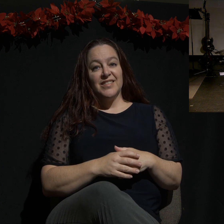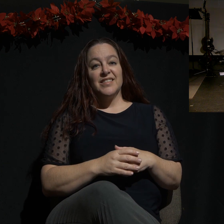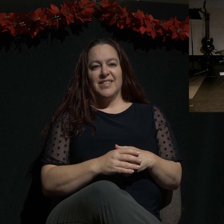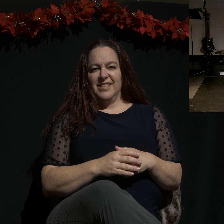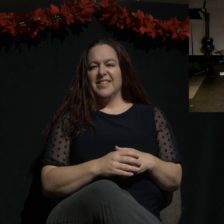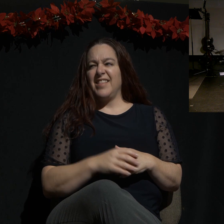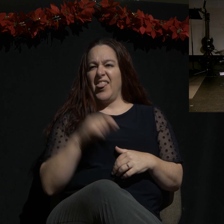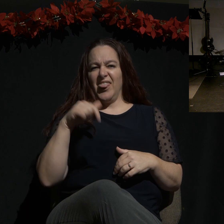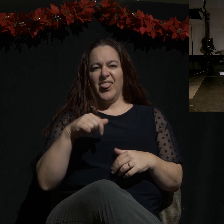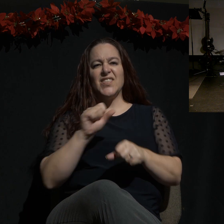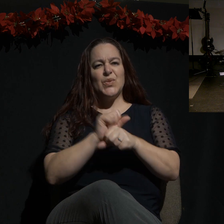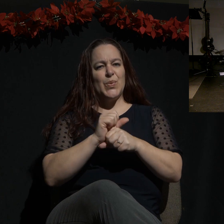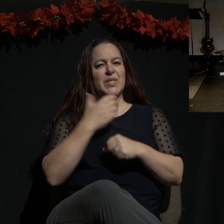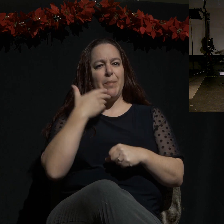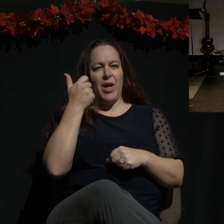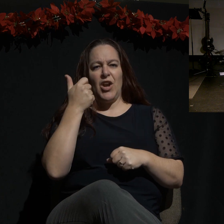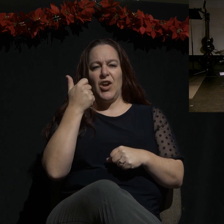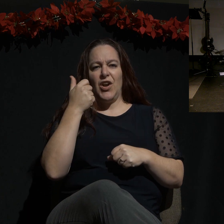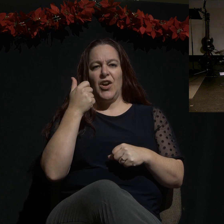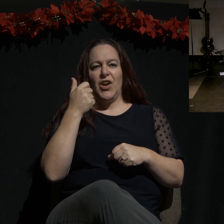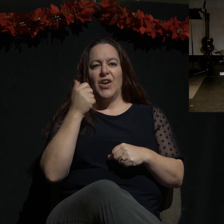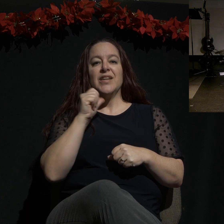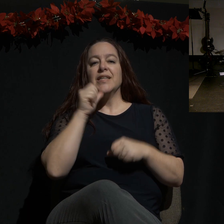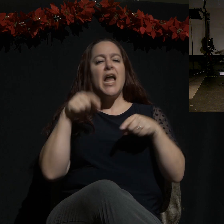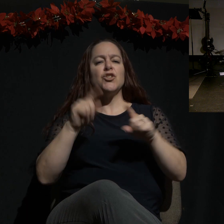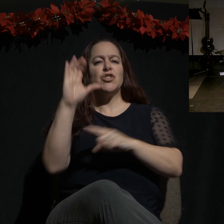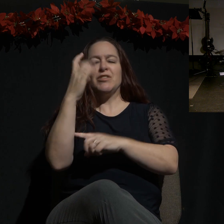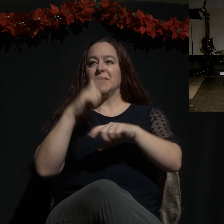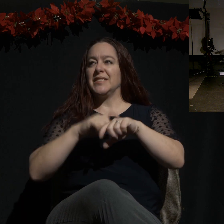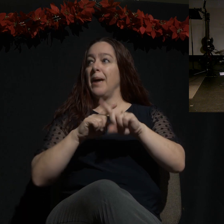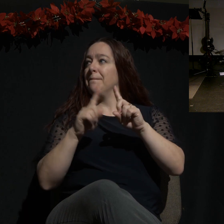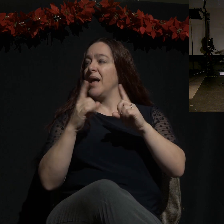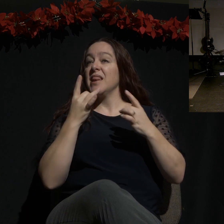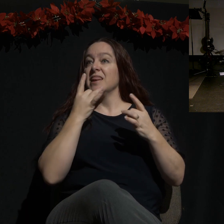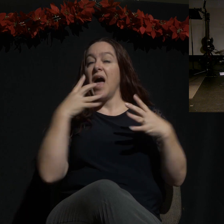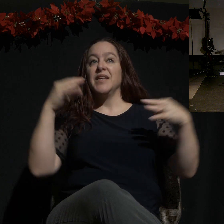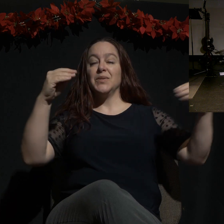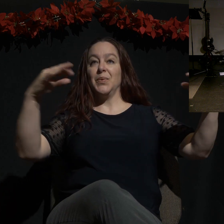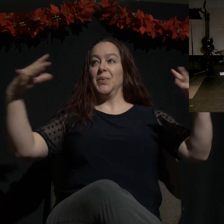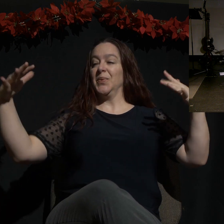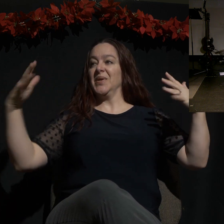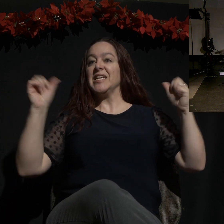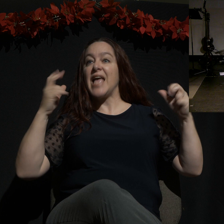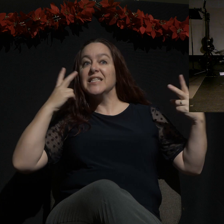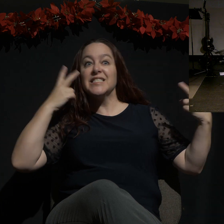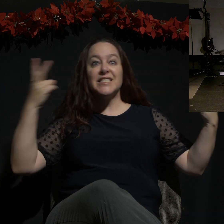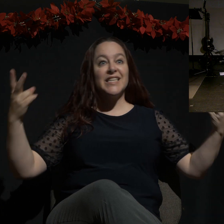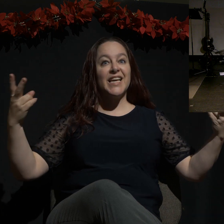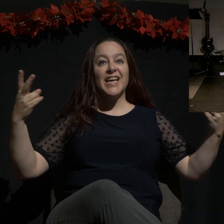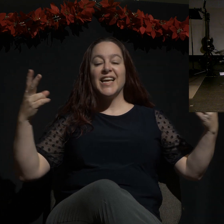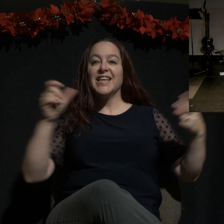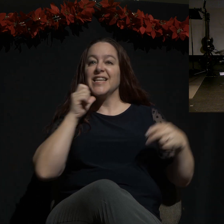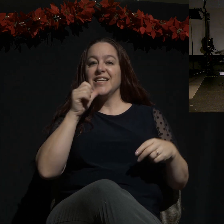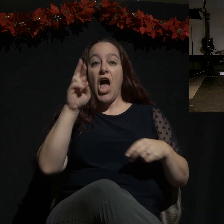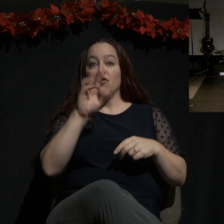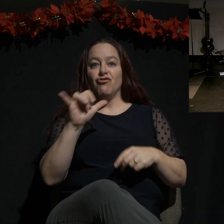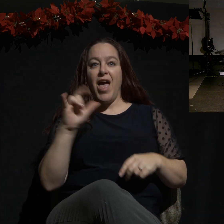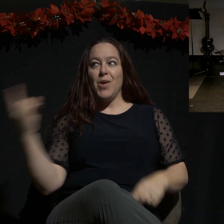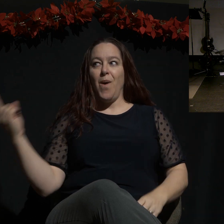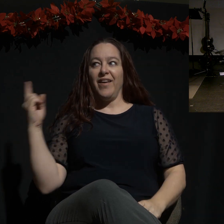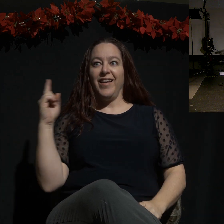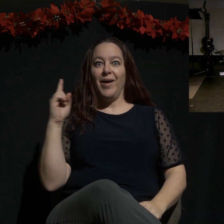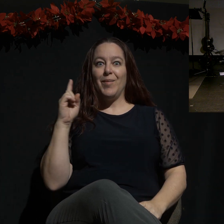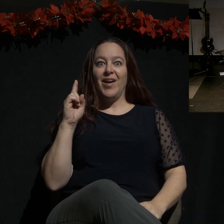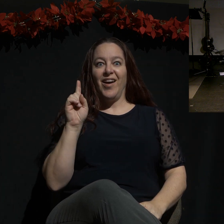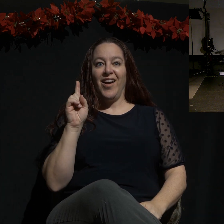This works better not during Christmas time. There's so much lights up here that you can see when it's not Ray walking up.